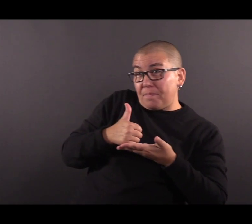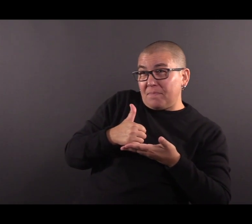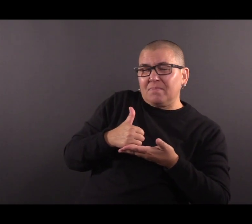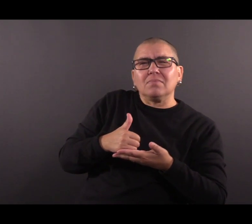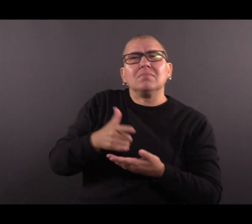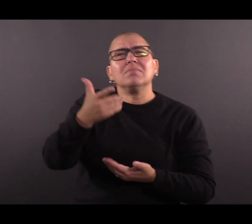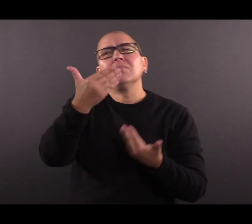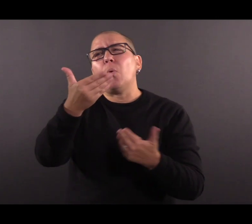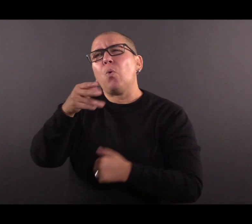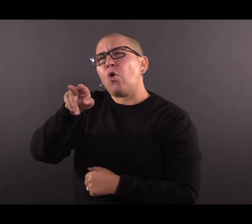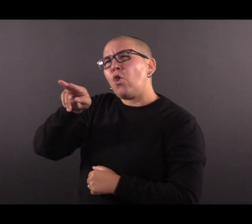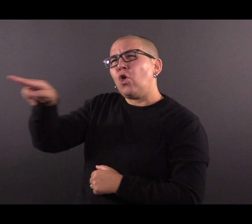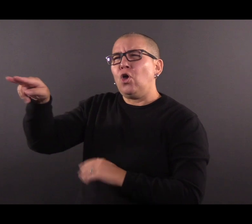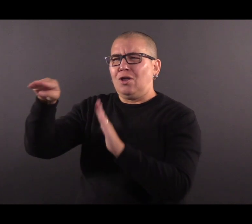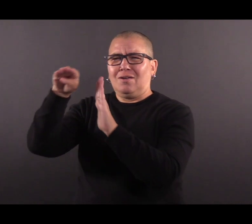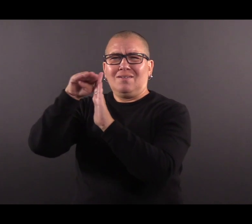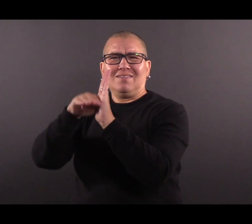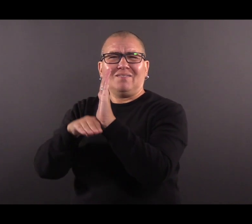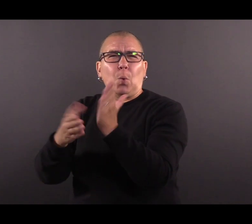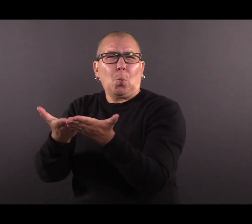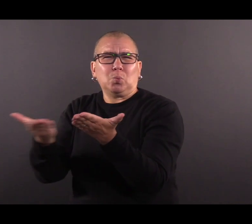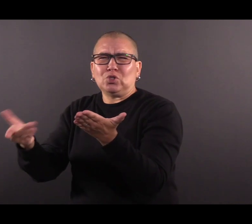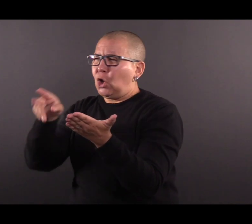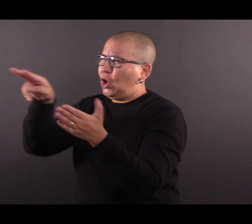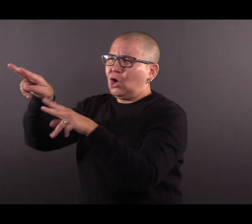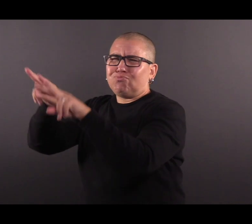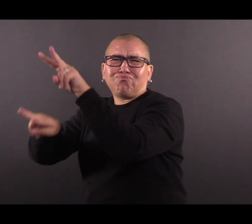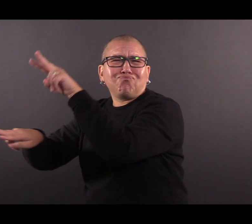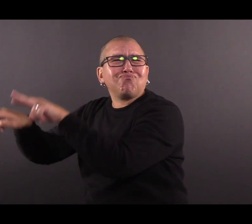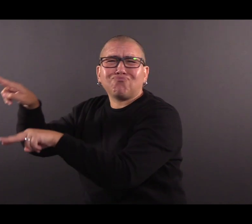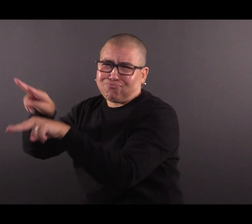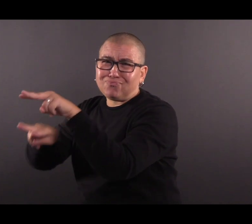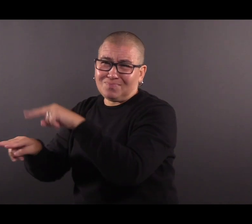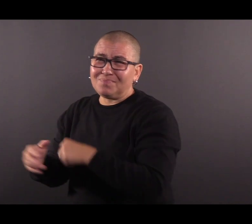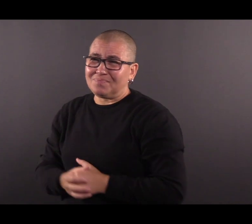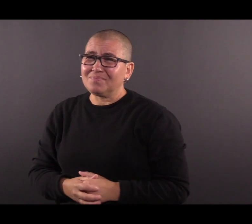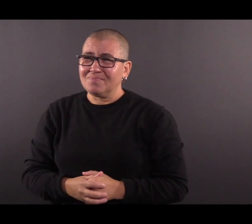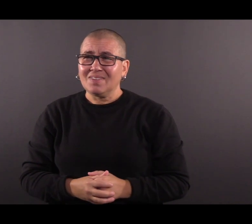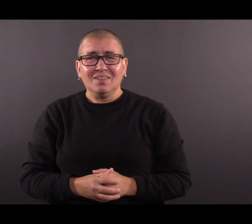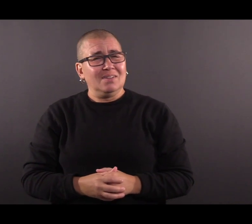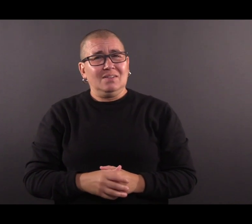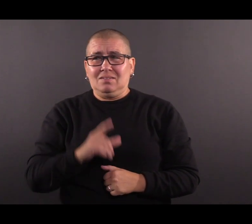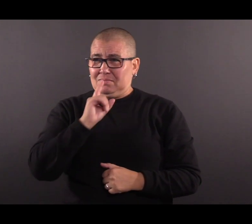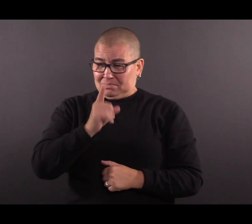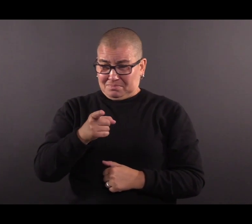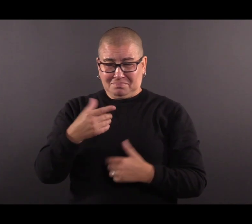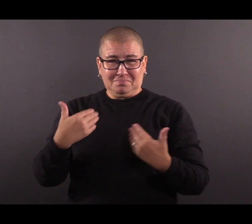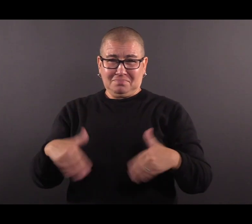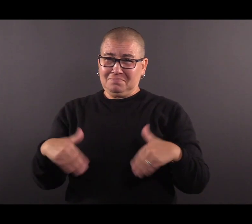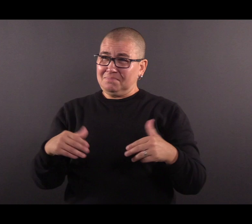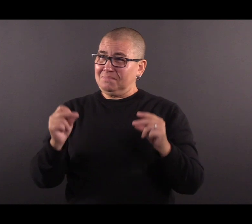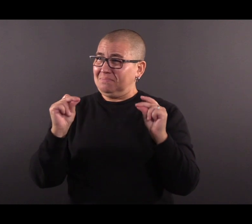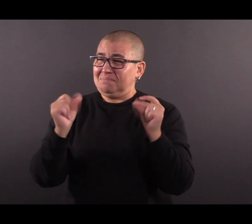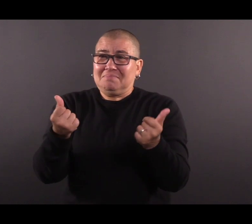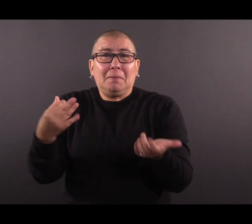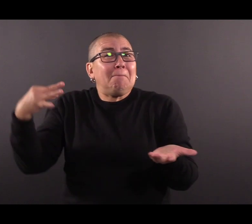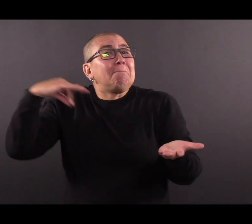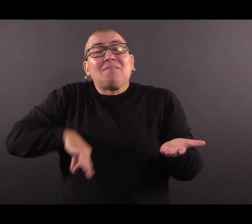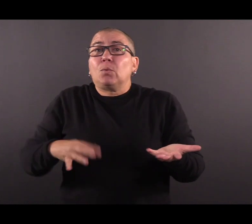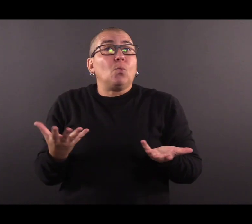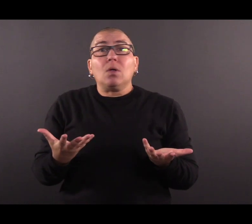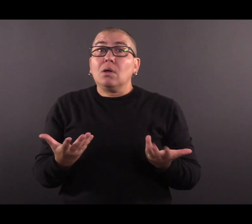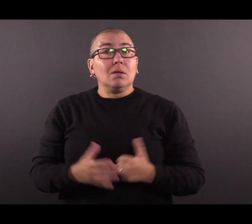pursue. Please see the resource pages for more information. The most immediate and